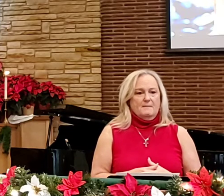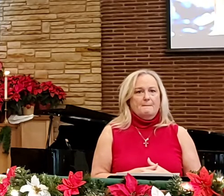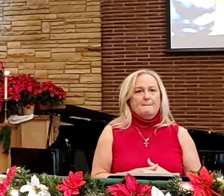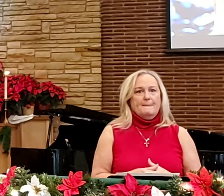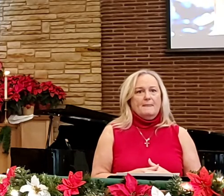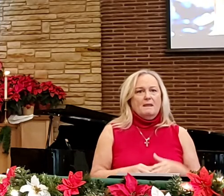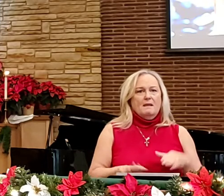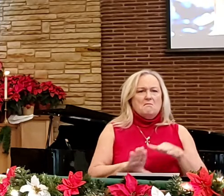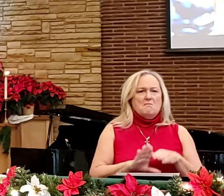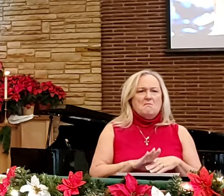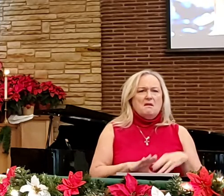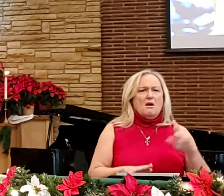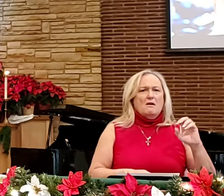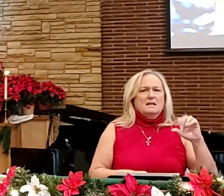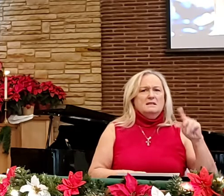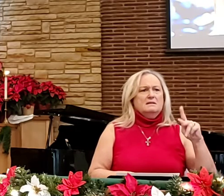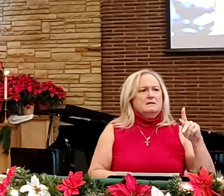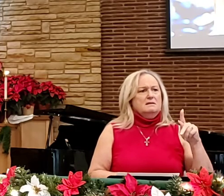at risk,